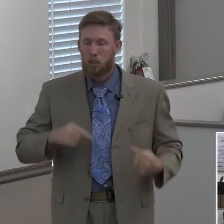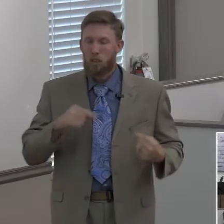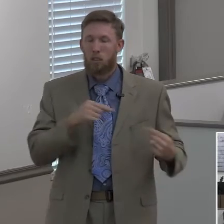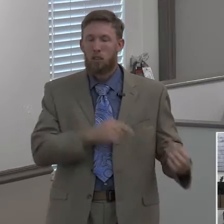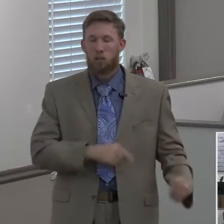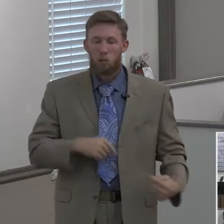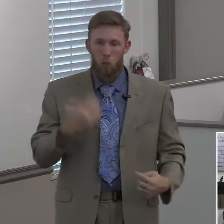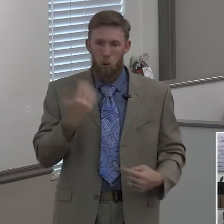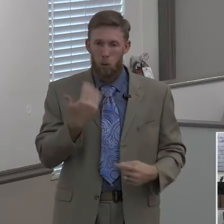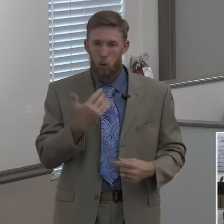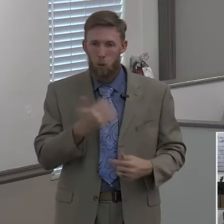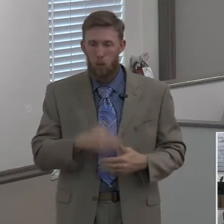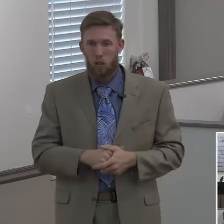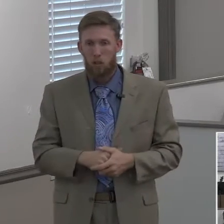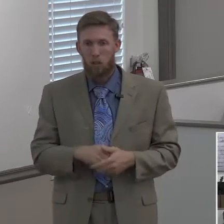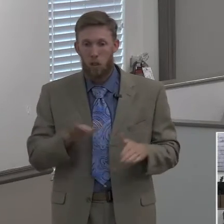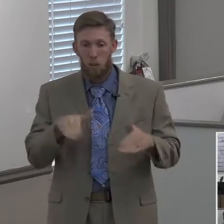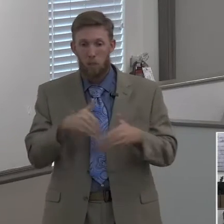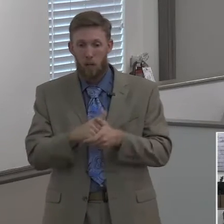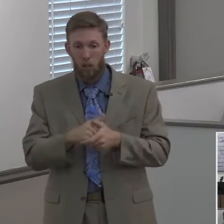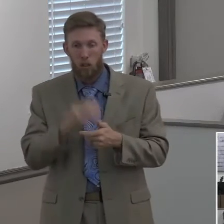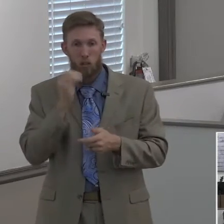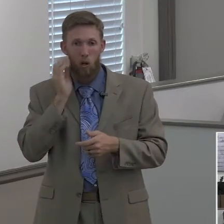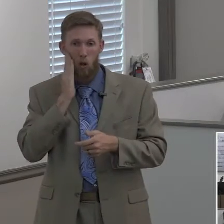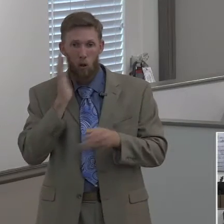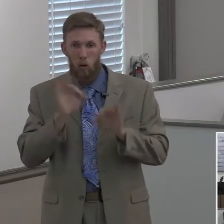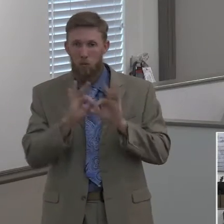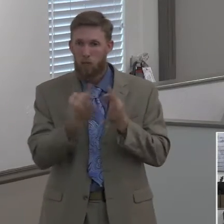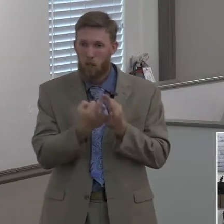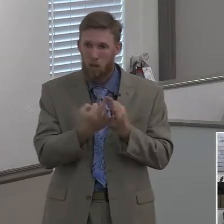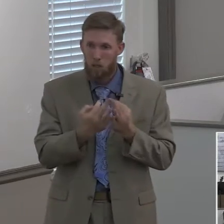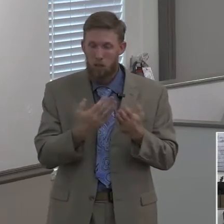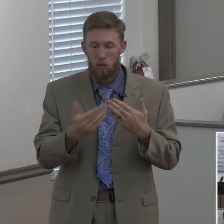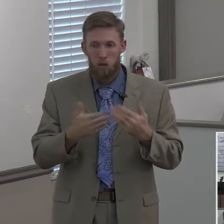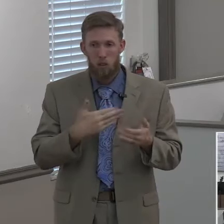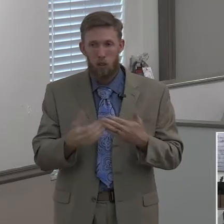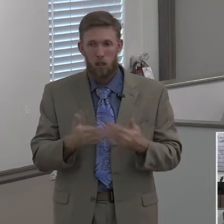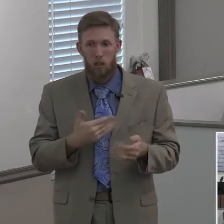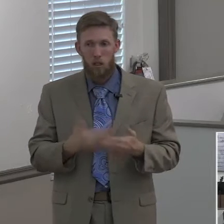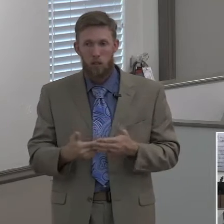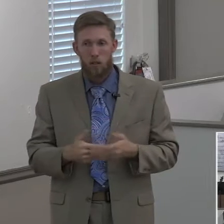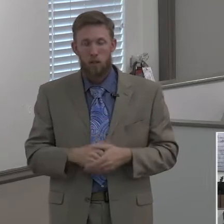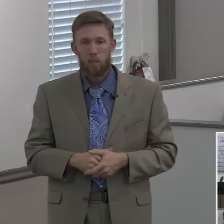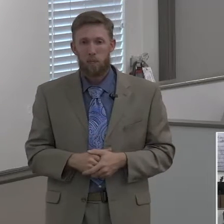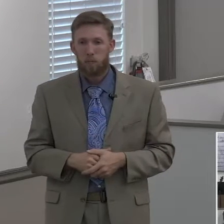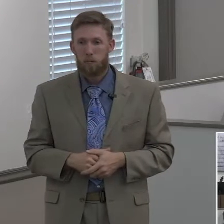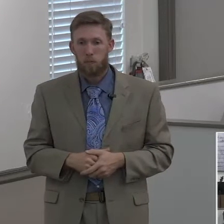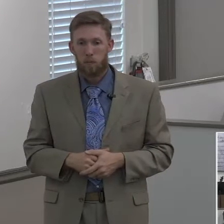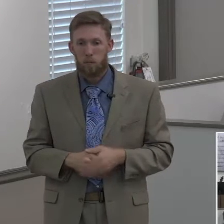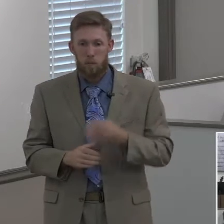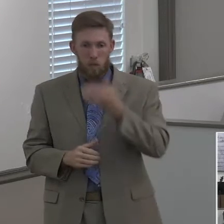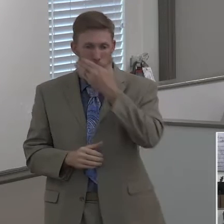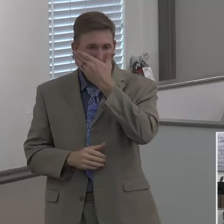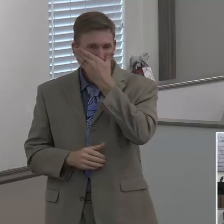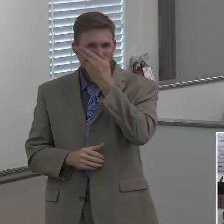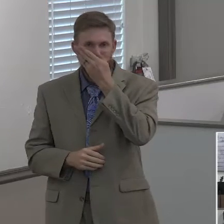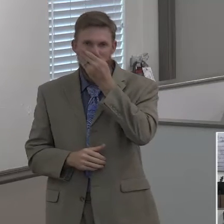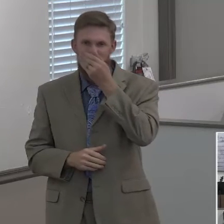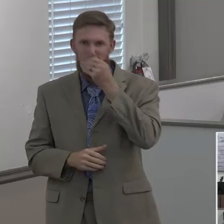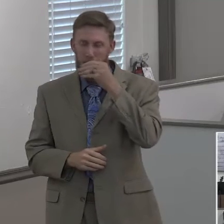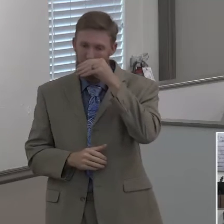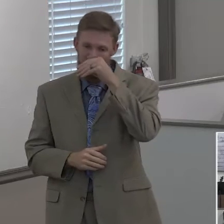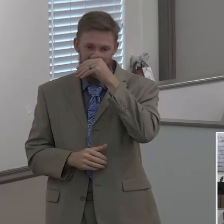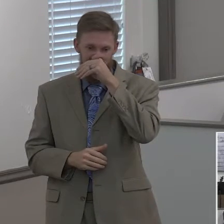struggling in their lives, their marriages, their homes, their, but, you know, the first thing I'm going to